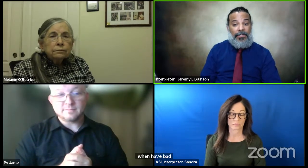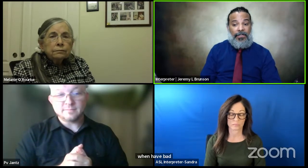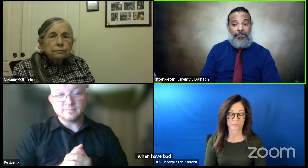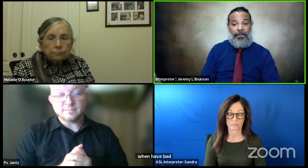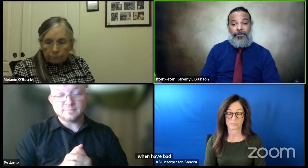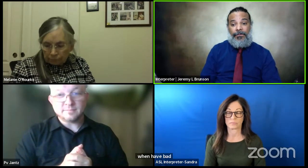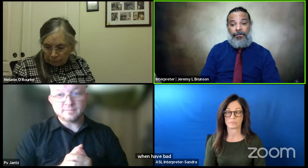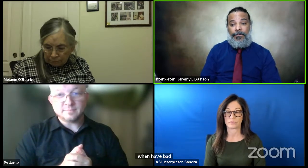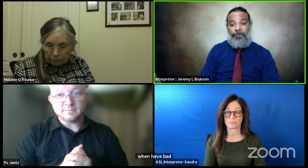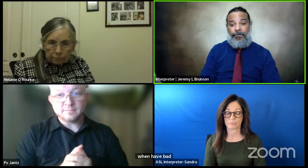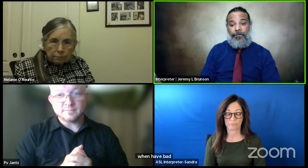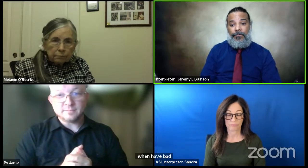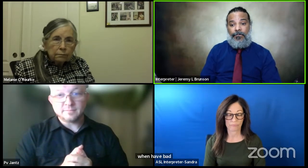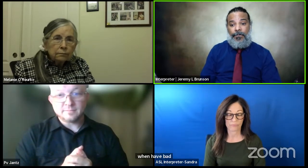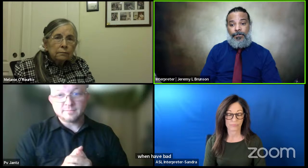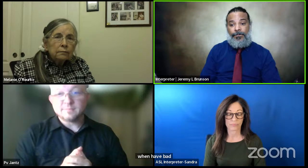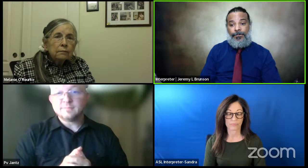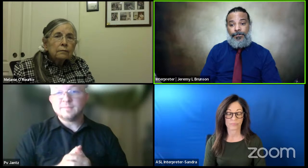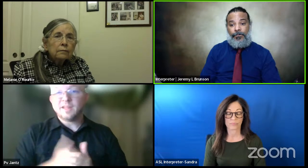that they're receiving.